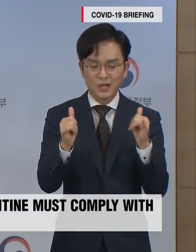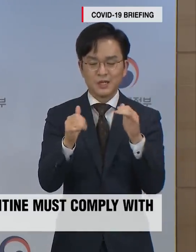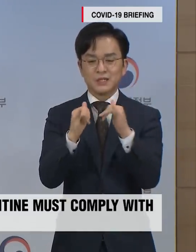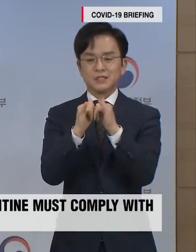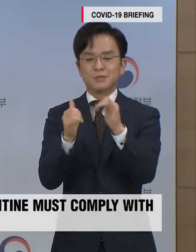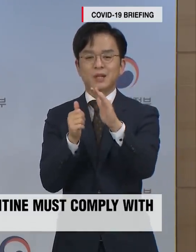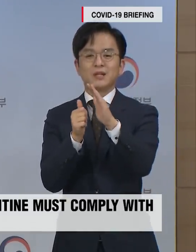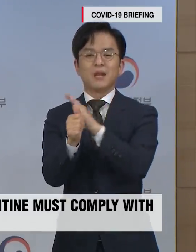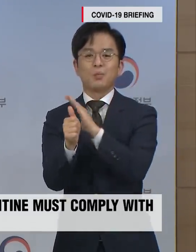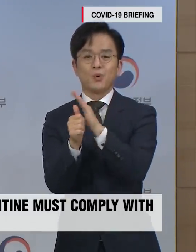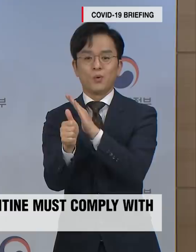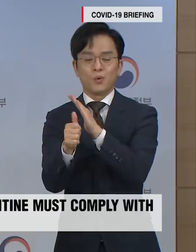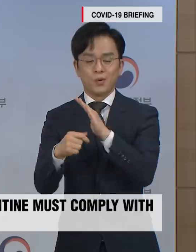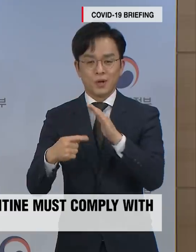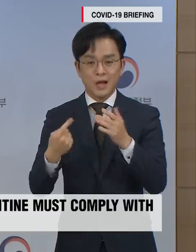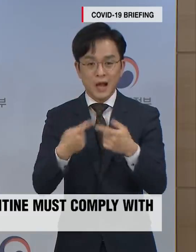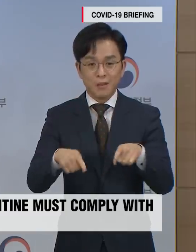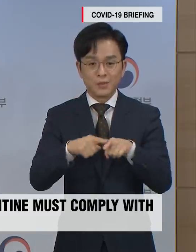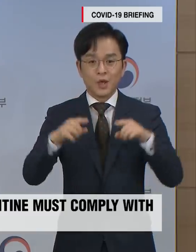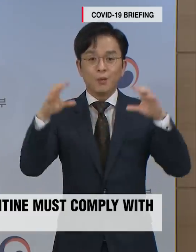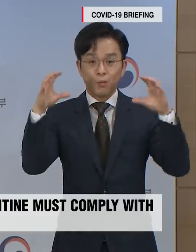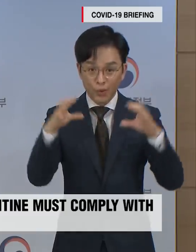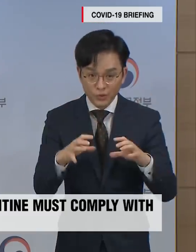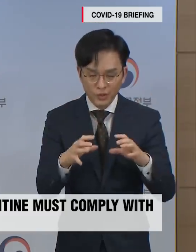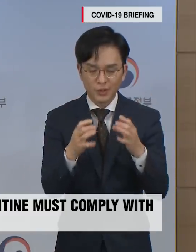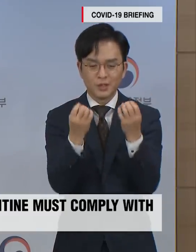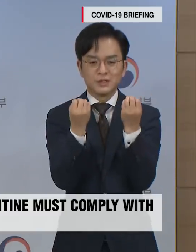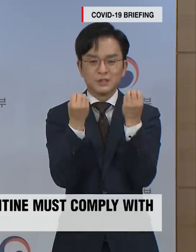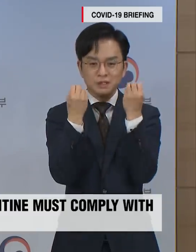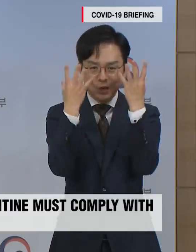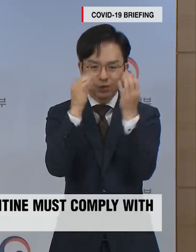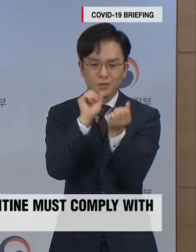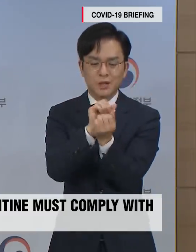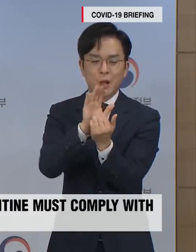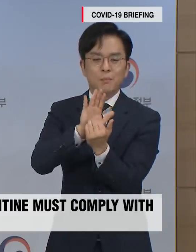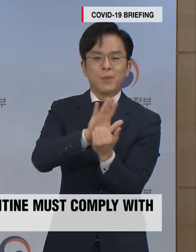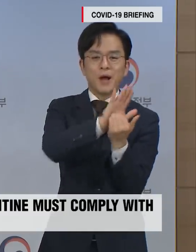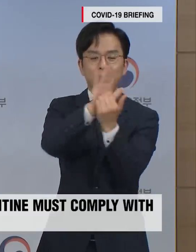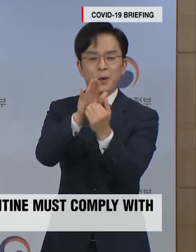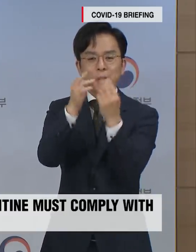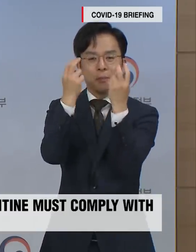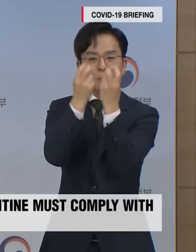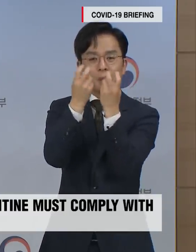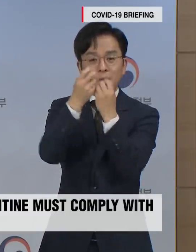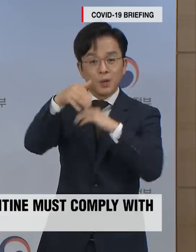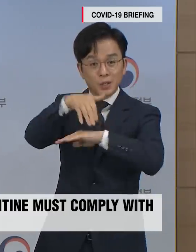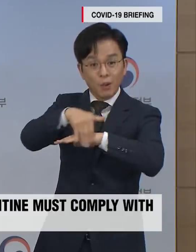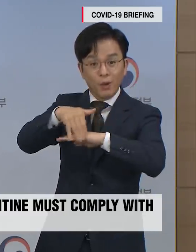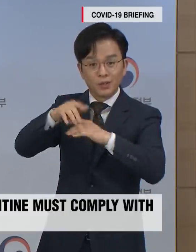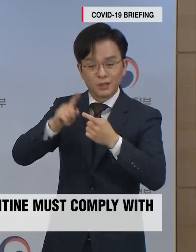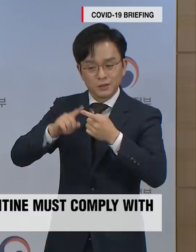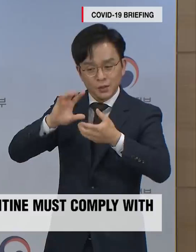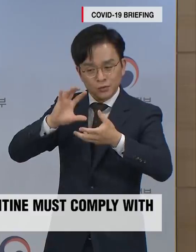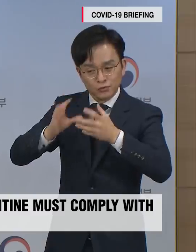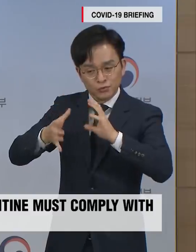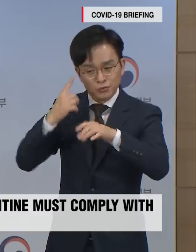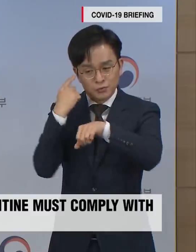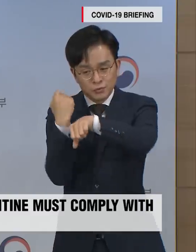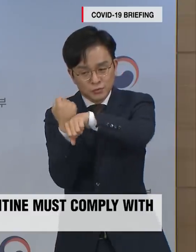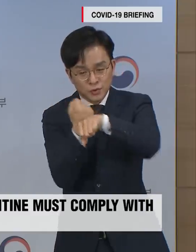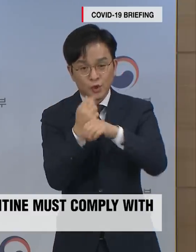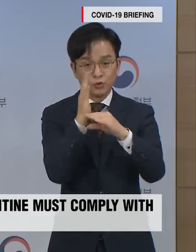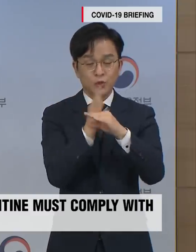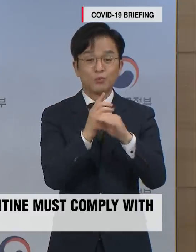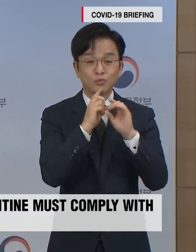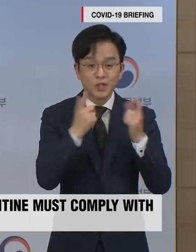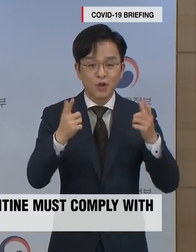and civilians, and the government authorities, we are coming together to come up with the necessary preventive measures. And we